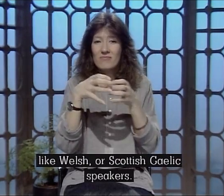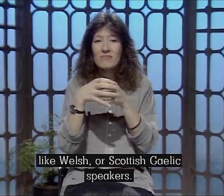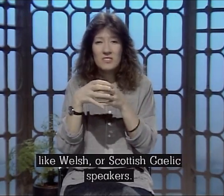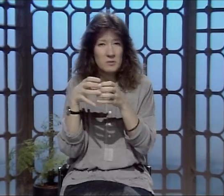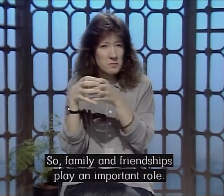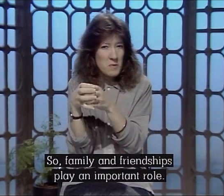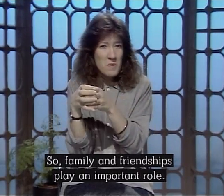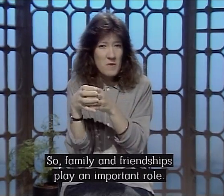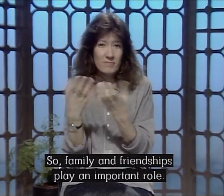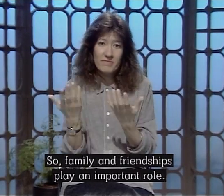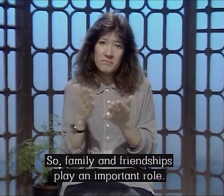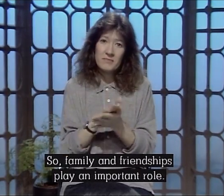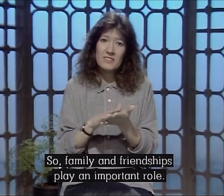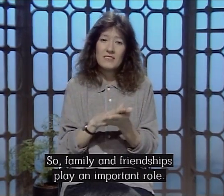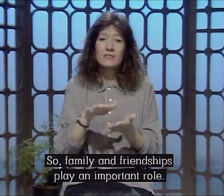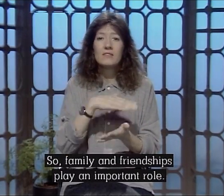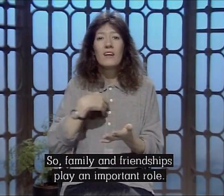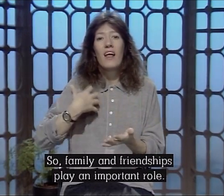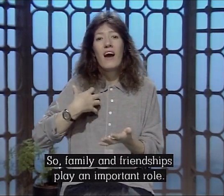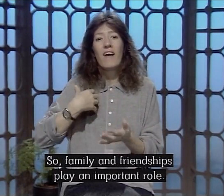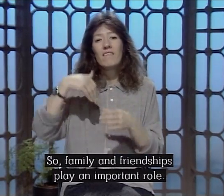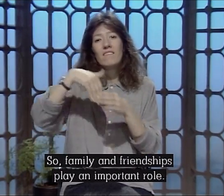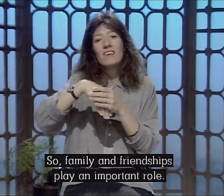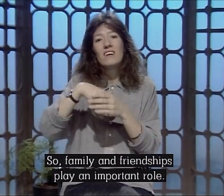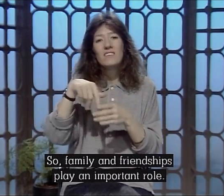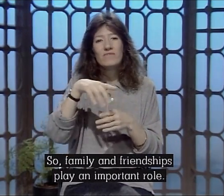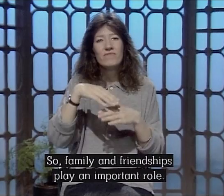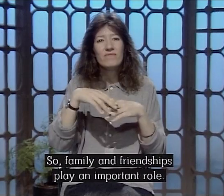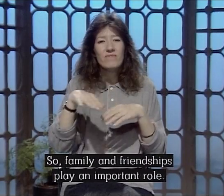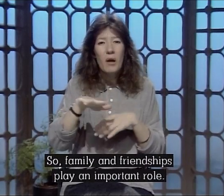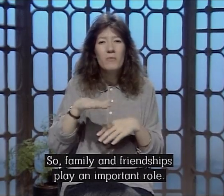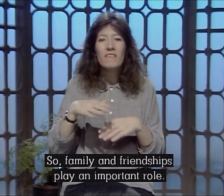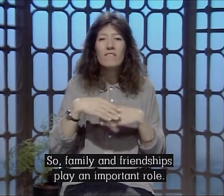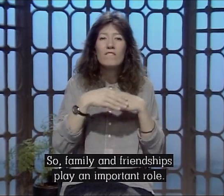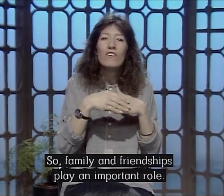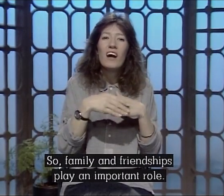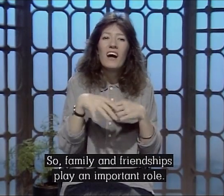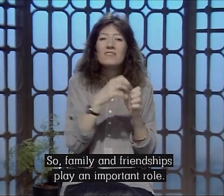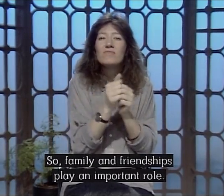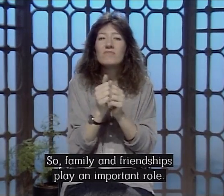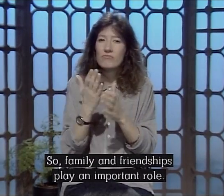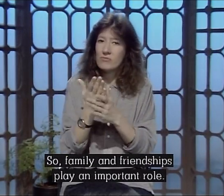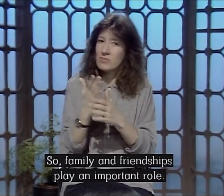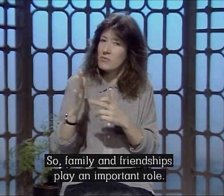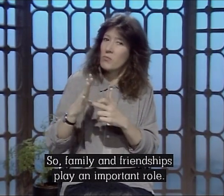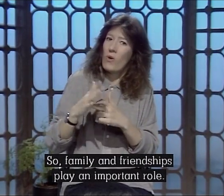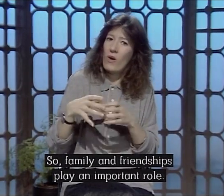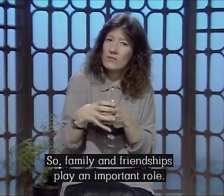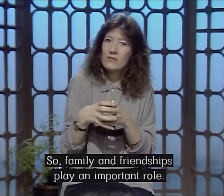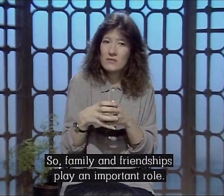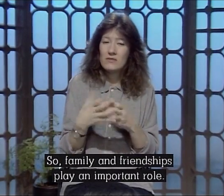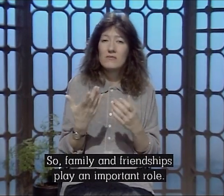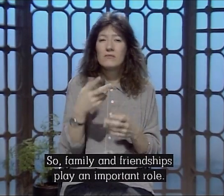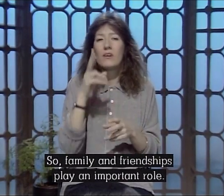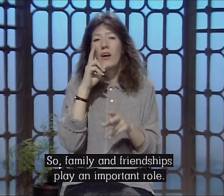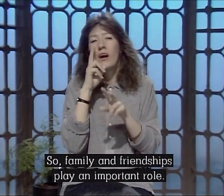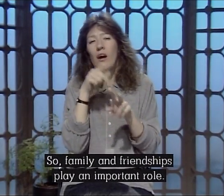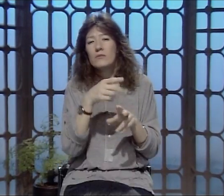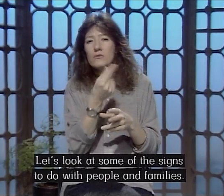communities. So family and friendships play an important part in our lives. Let's have a look at some of the signs you'll